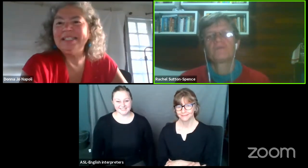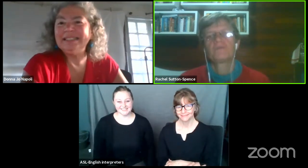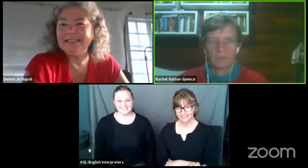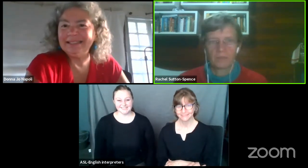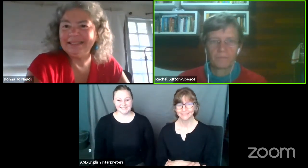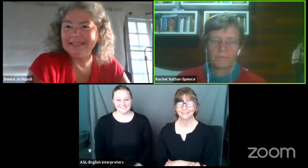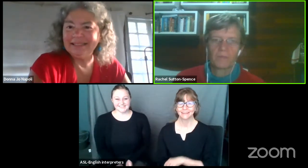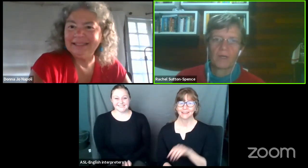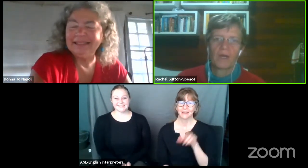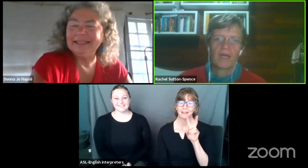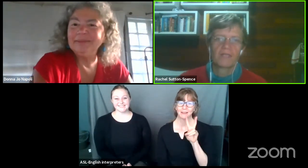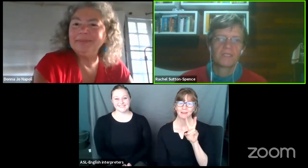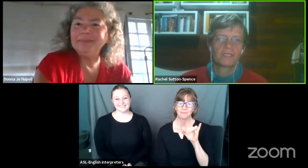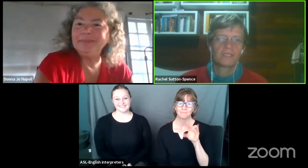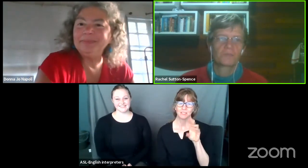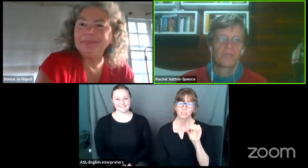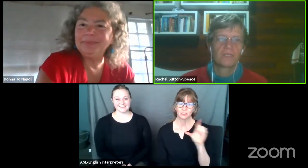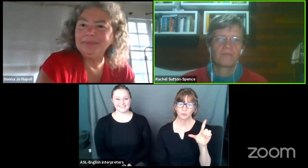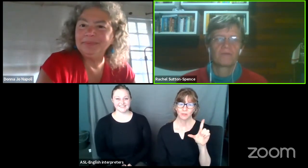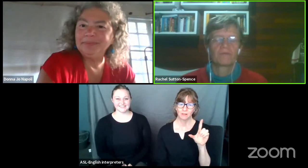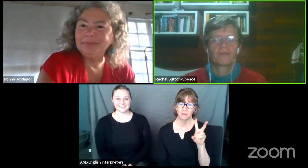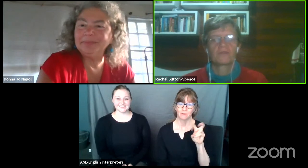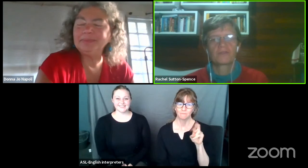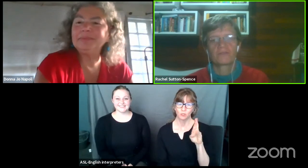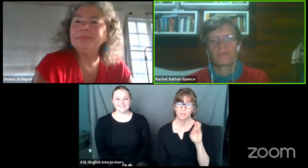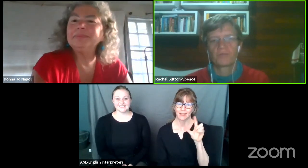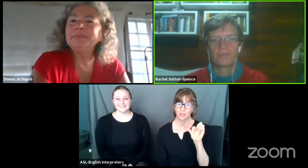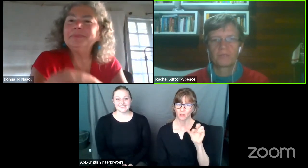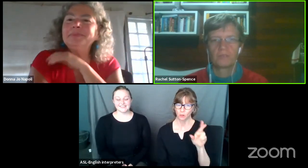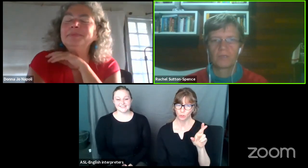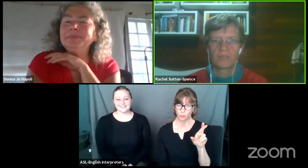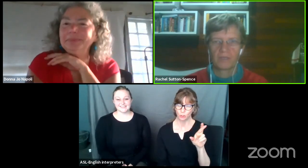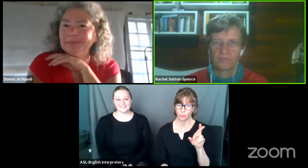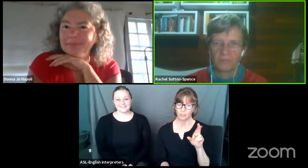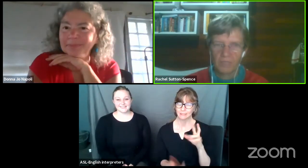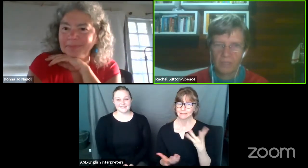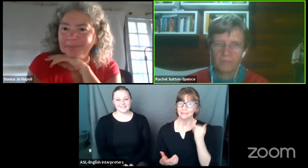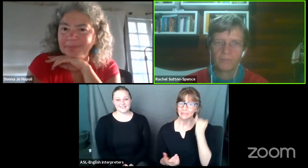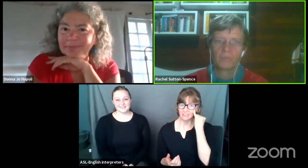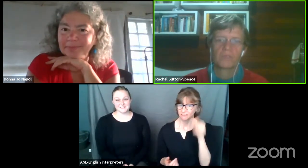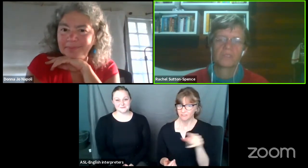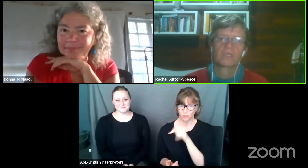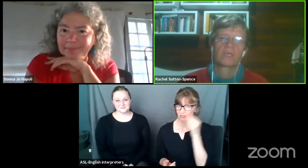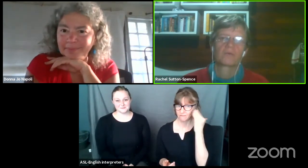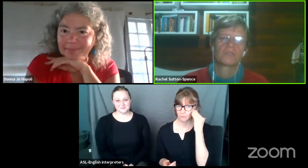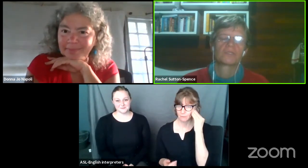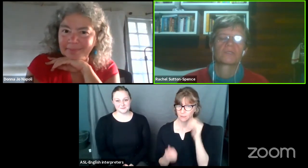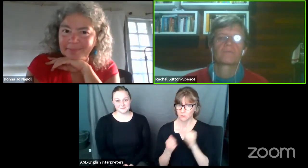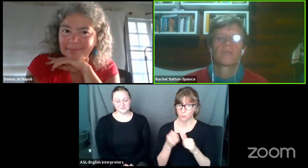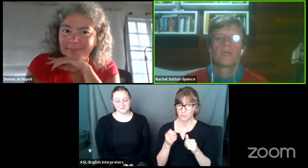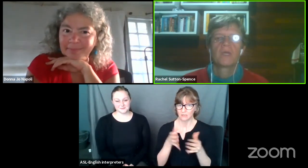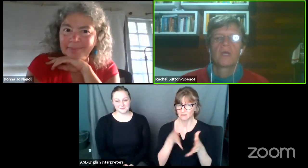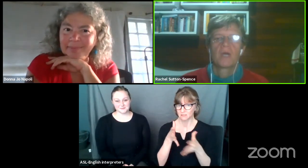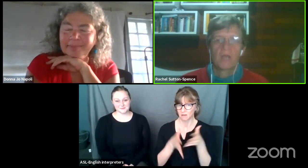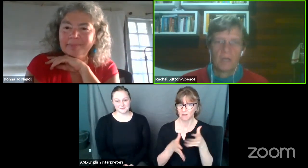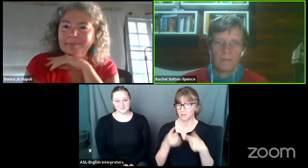Visual vernacular, I had it explained for people who aren't that familiar with sign languages.